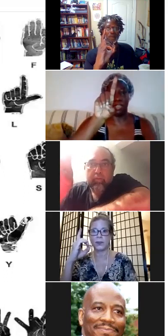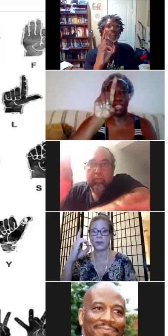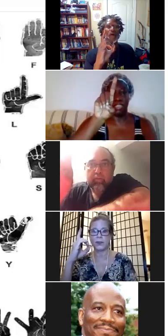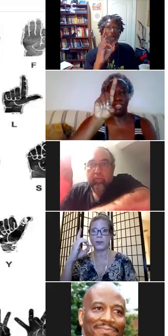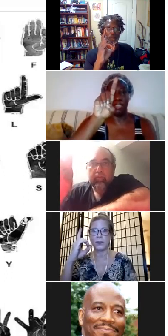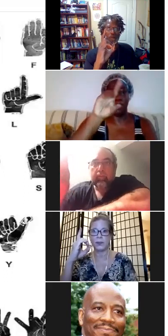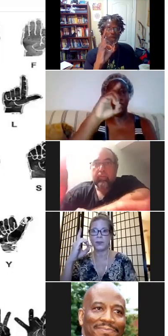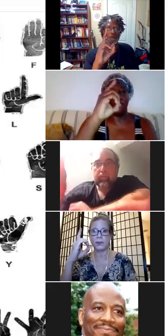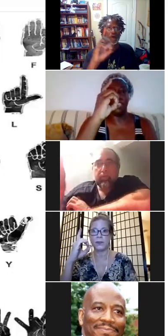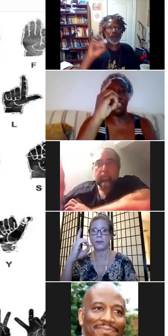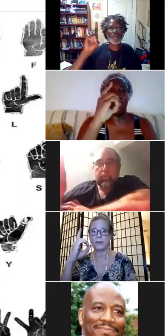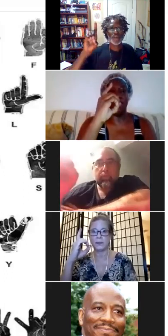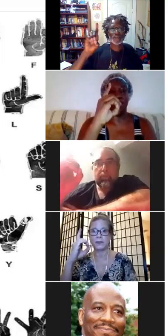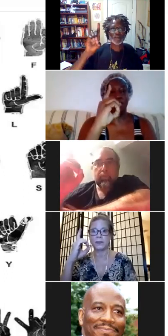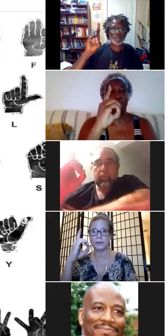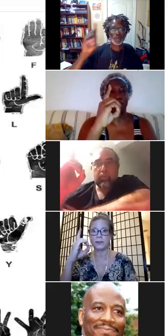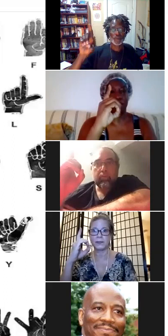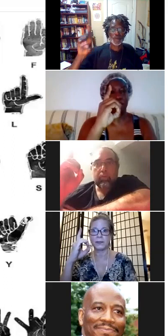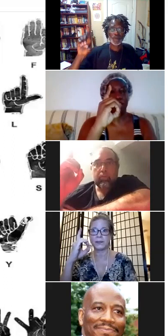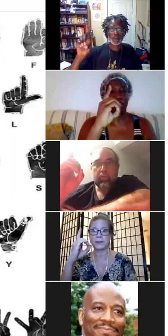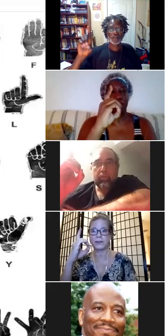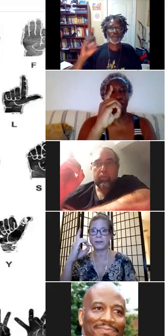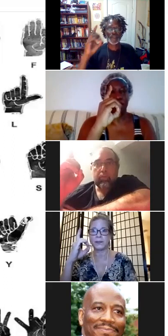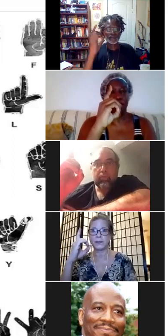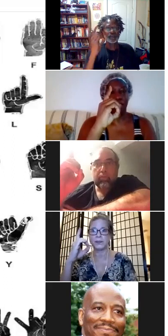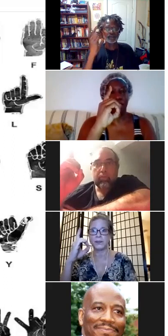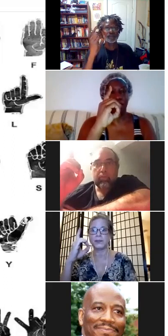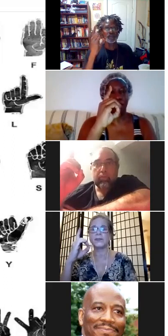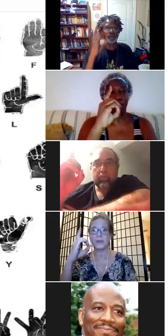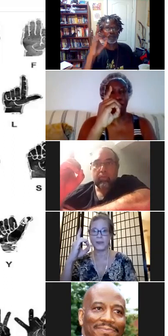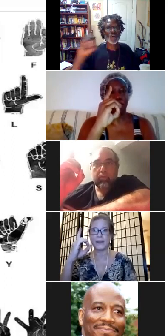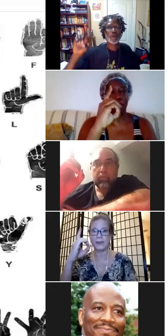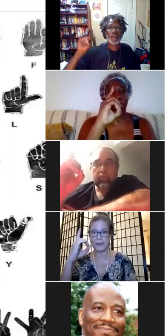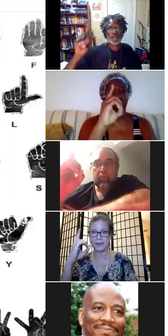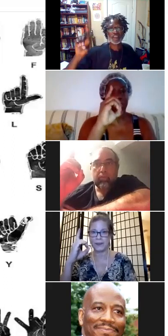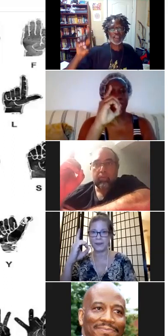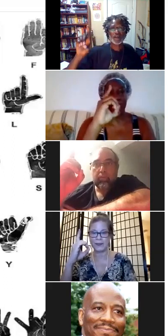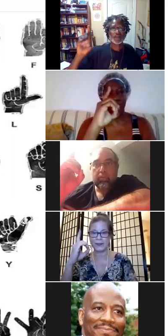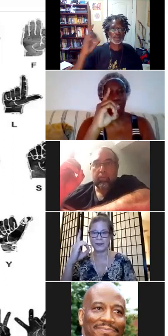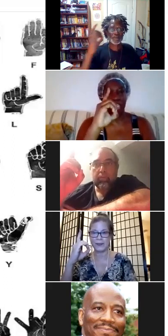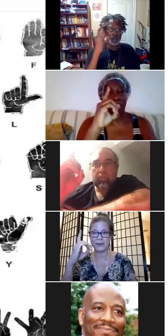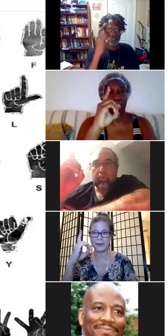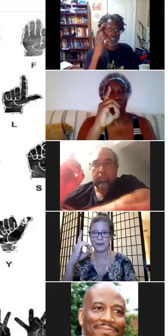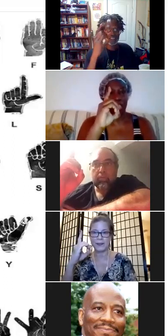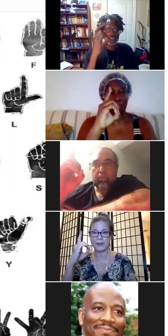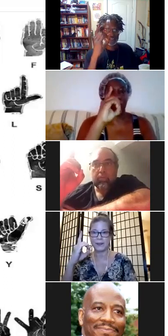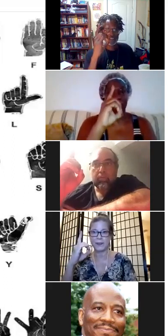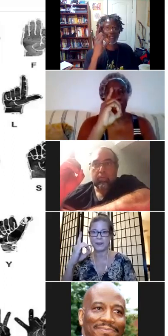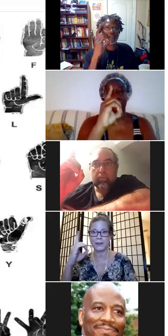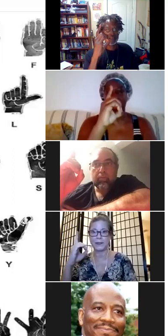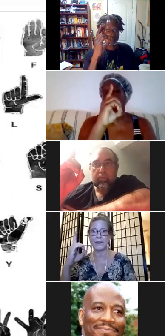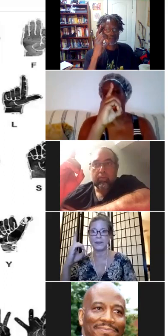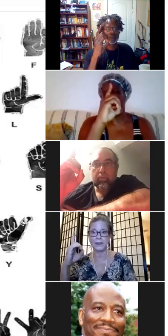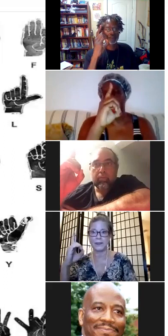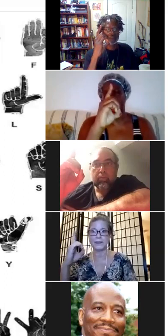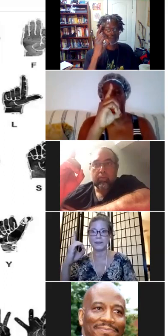out. Oh, your face. Normally. Okay. Yeah, normally but with D. But with D. Yeah, but with